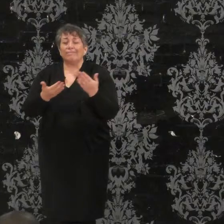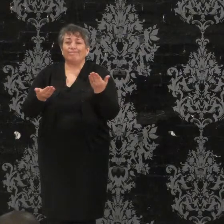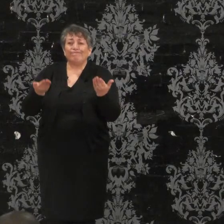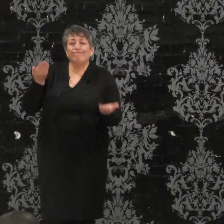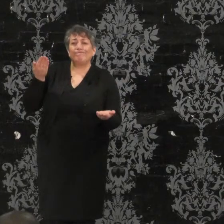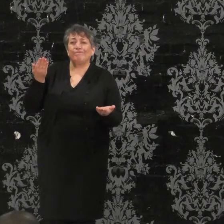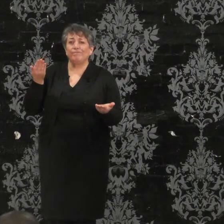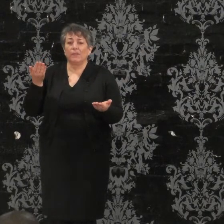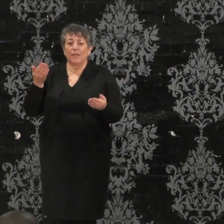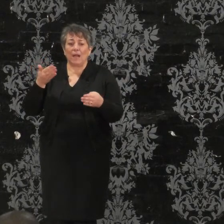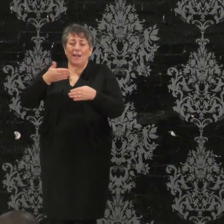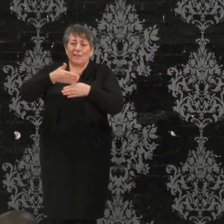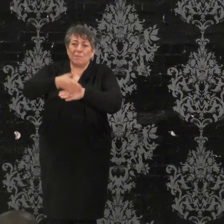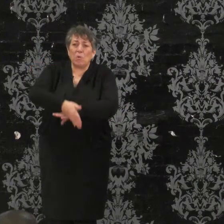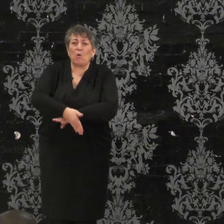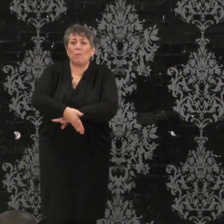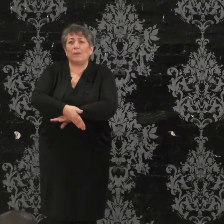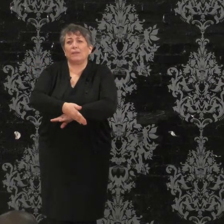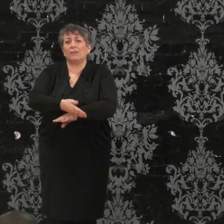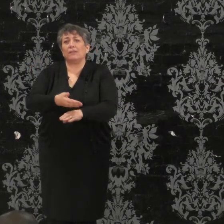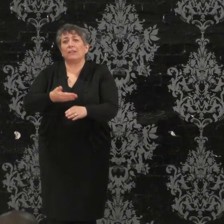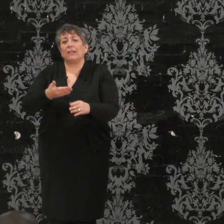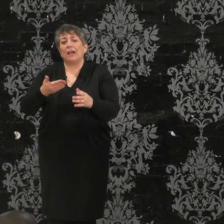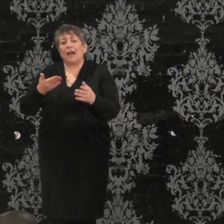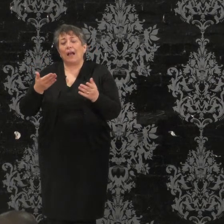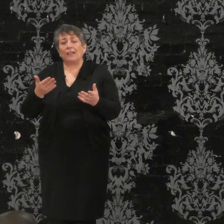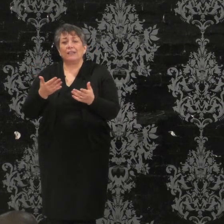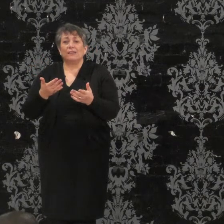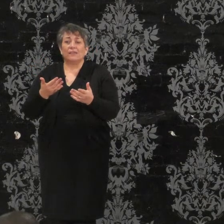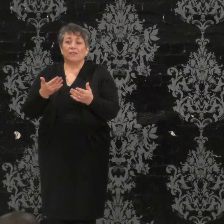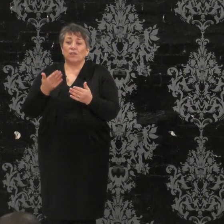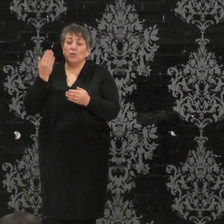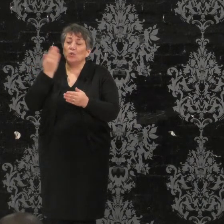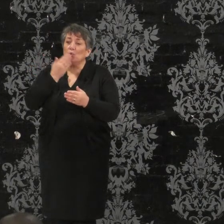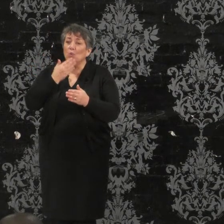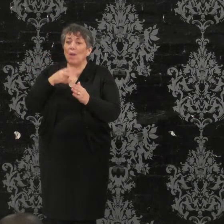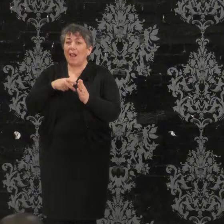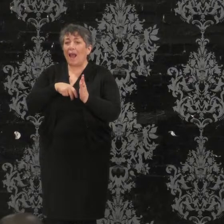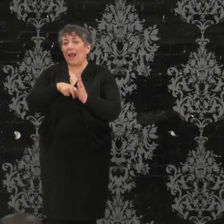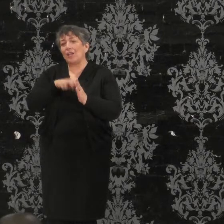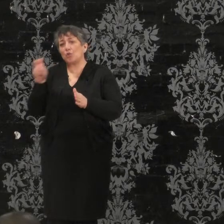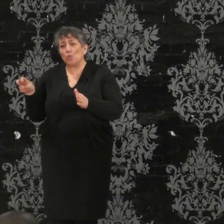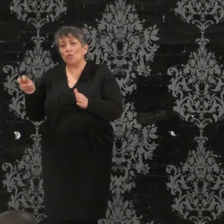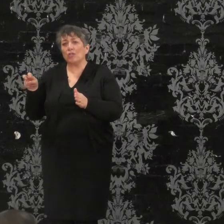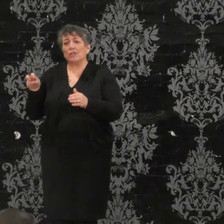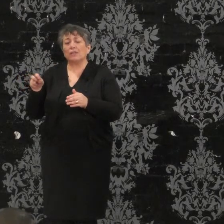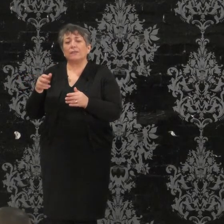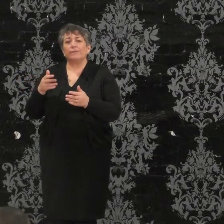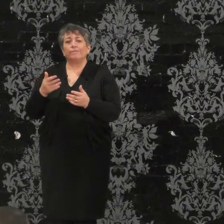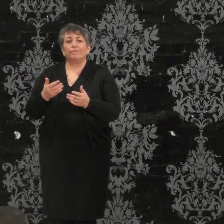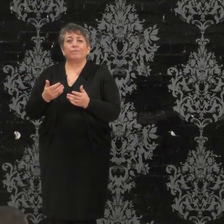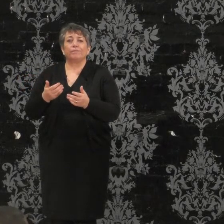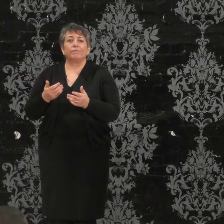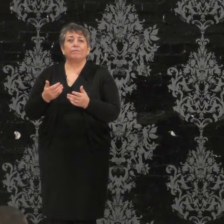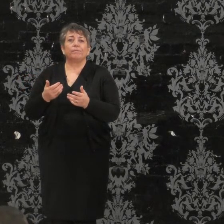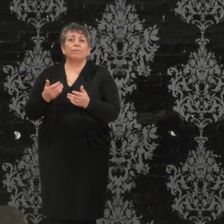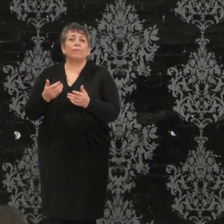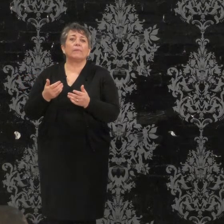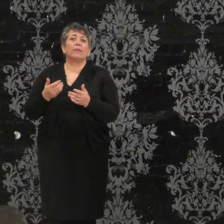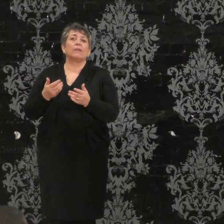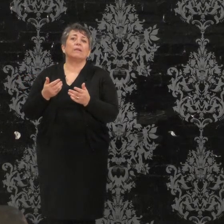of unemployment, and the disproportionate rates of school exclusions. The issue